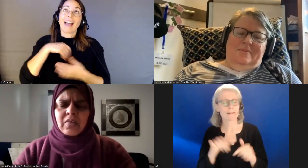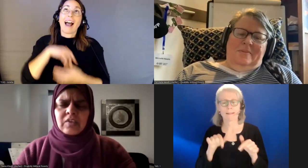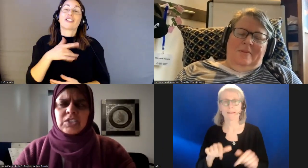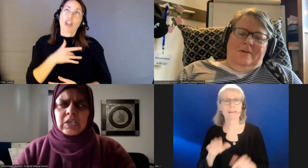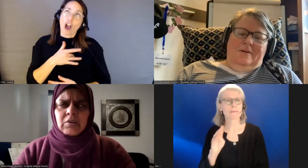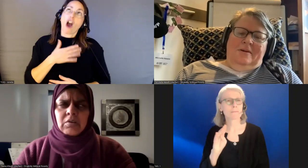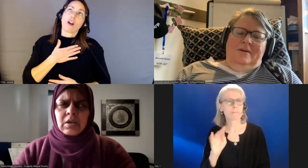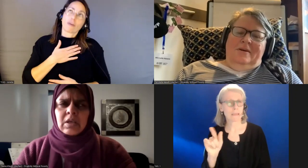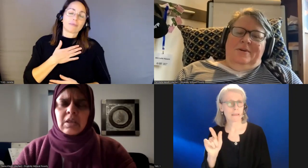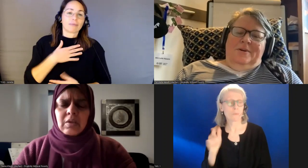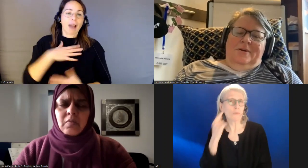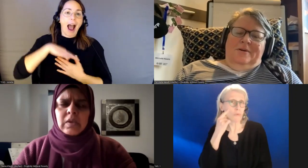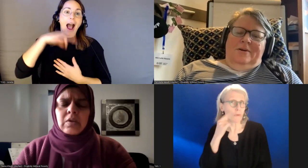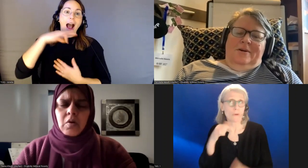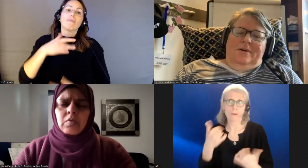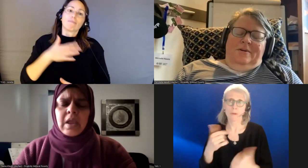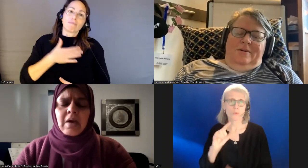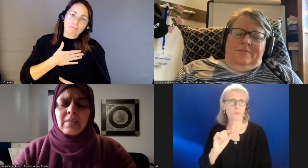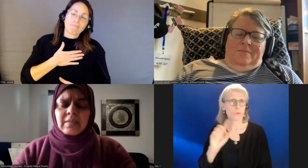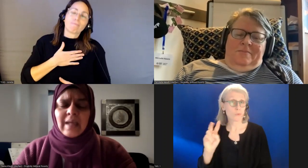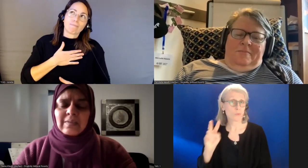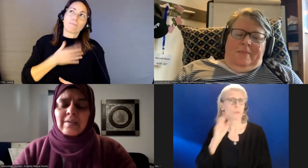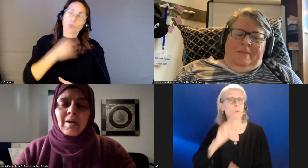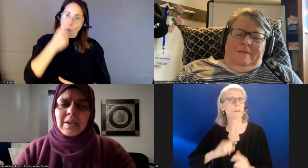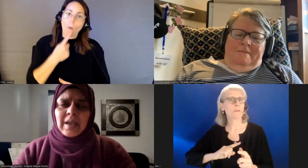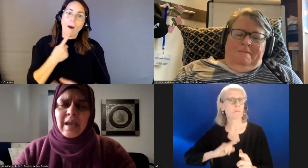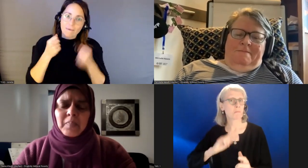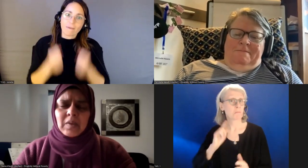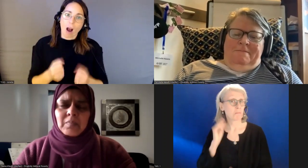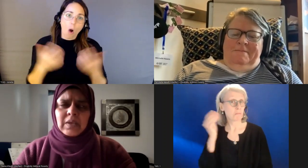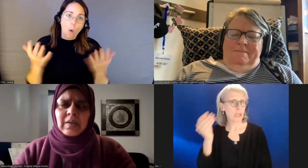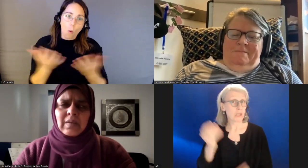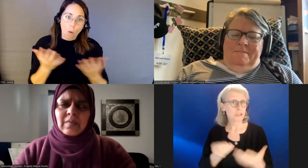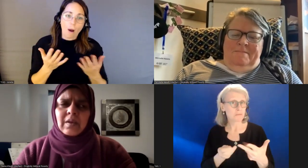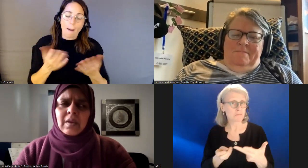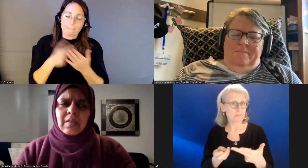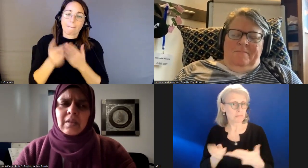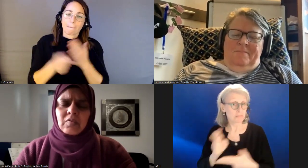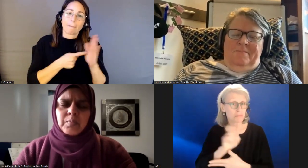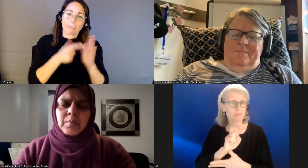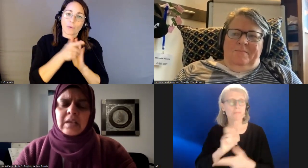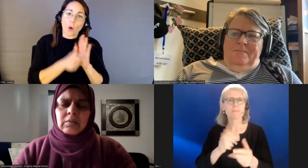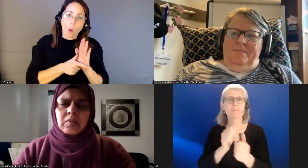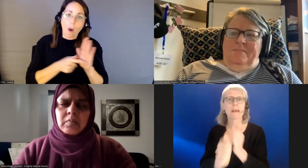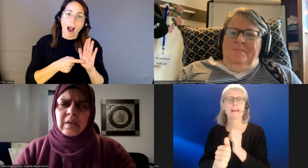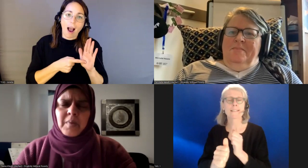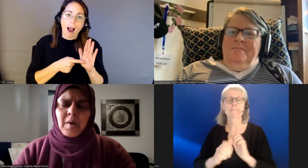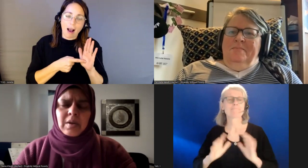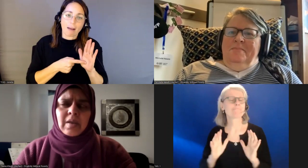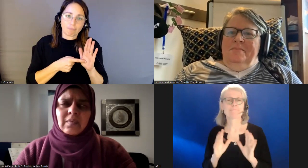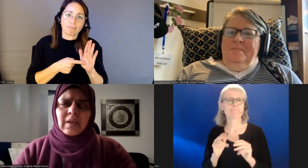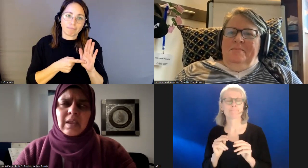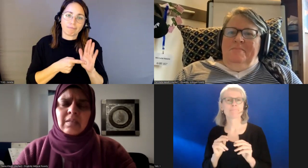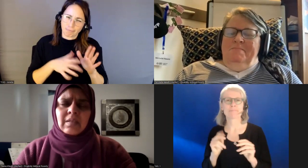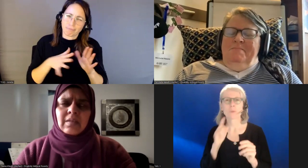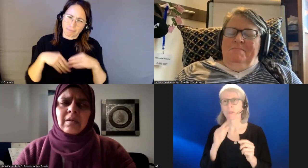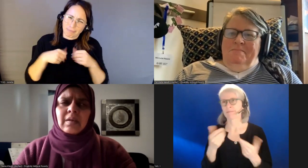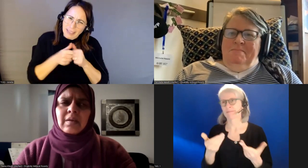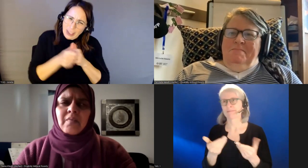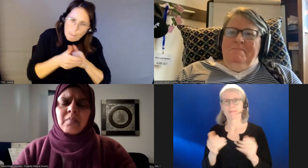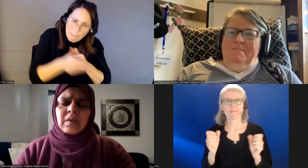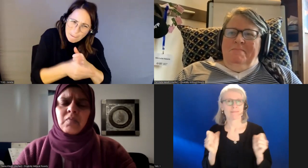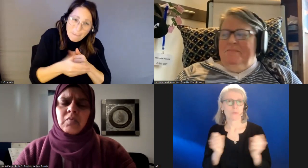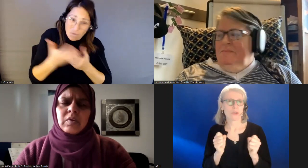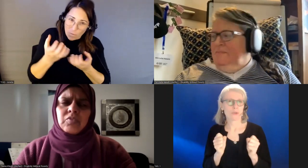into law this year. We know now that that's not going to happen because there's a break looming upon us, and